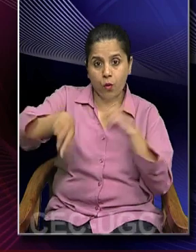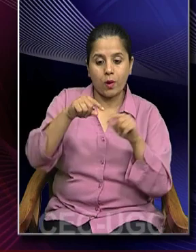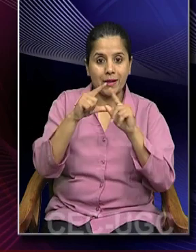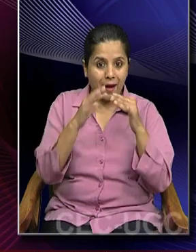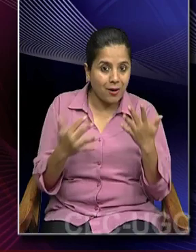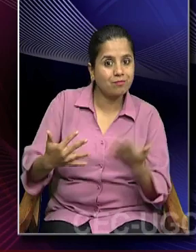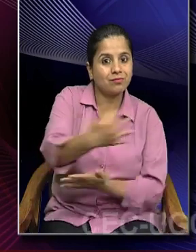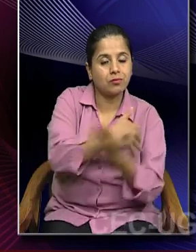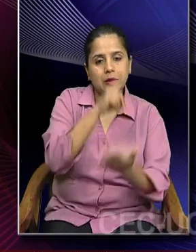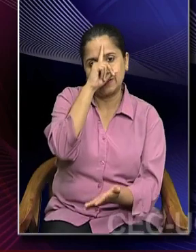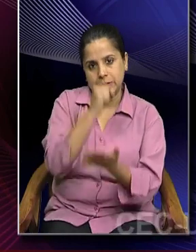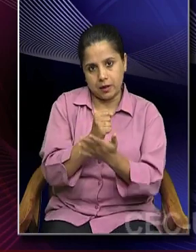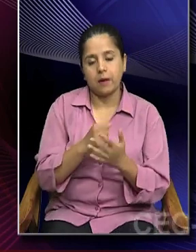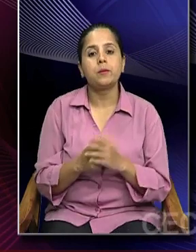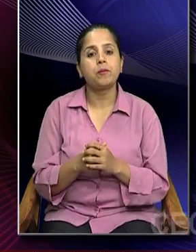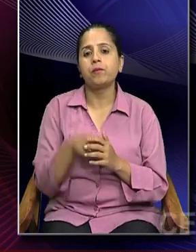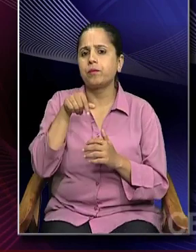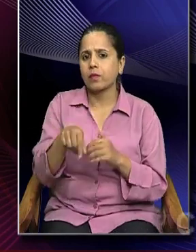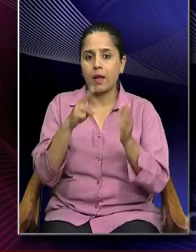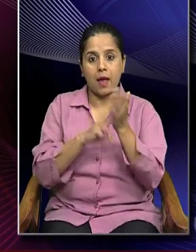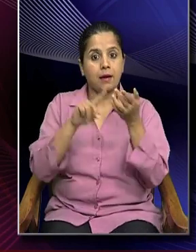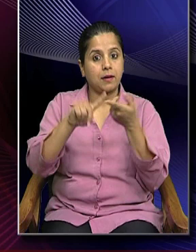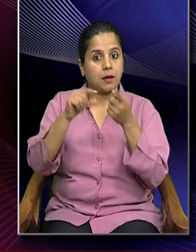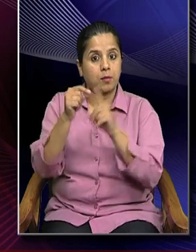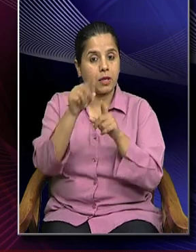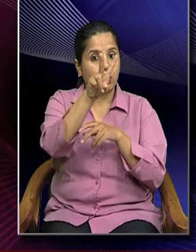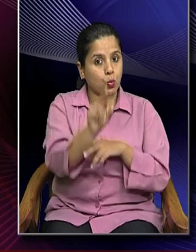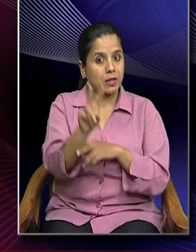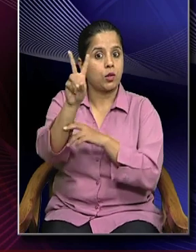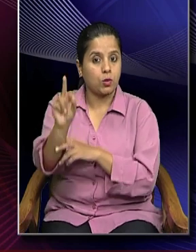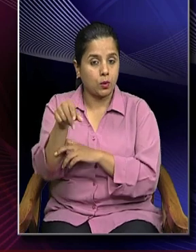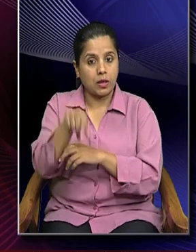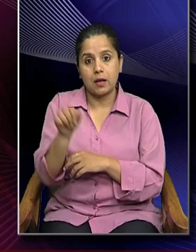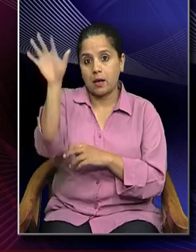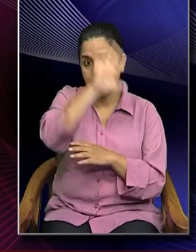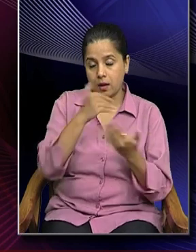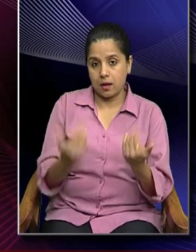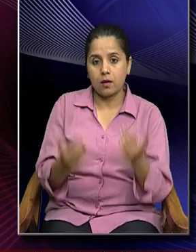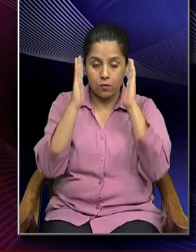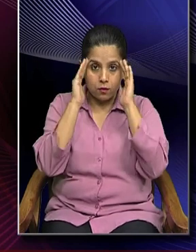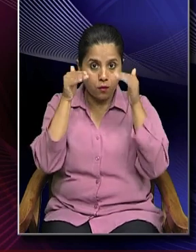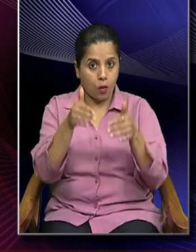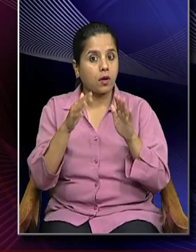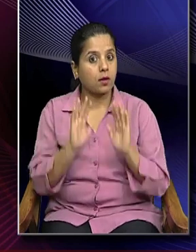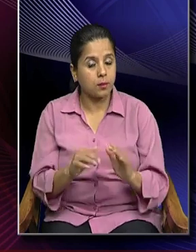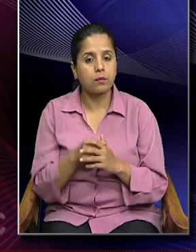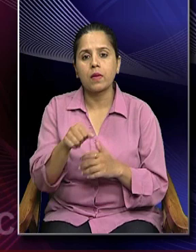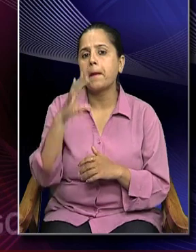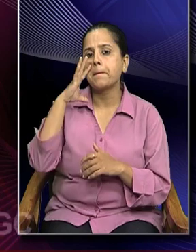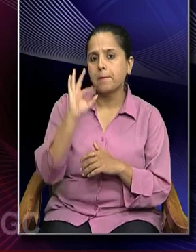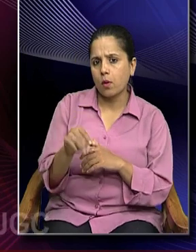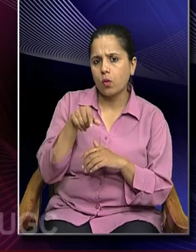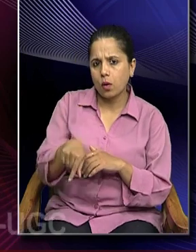data-driven decisions. The NEP 2020 in India emphasizes the importance